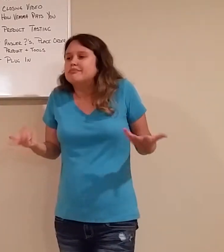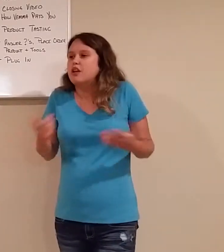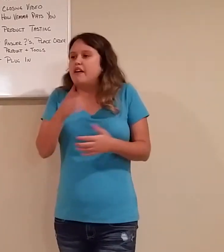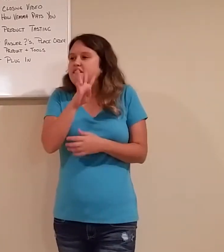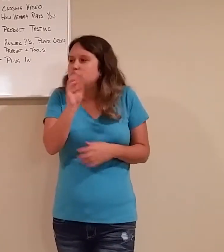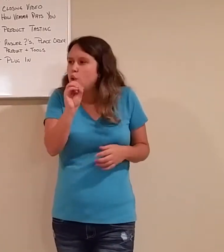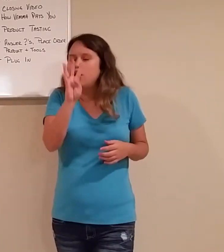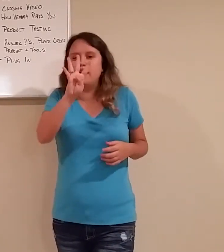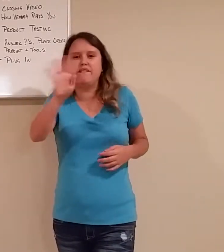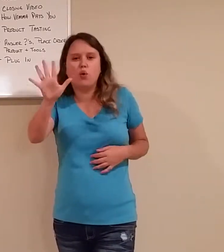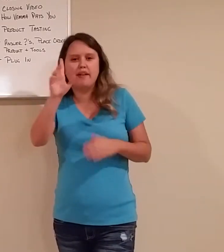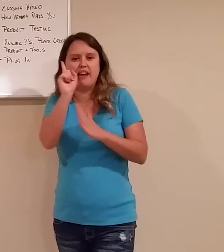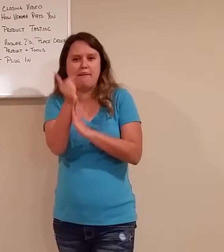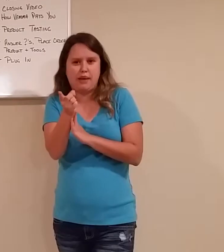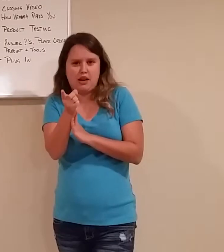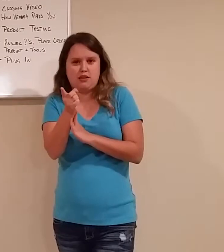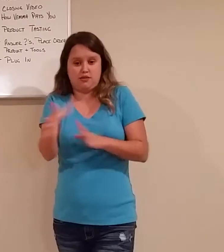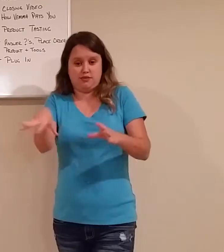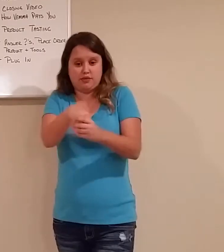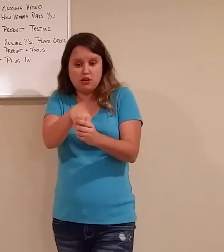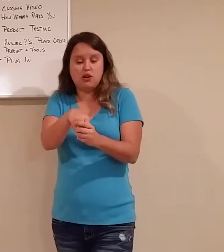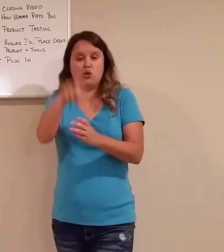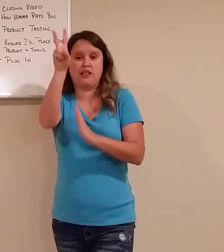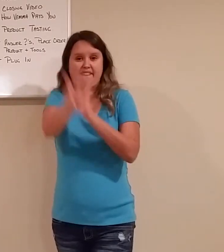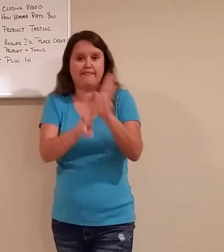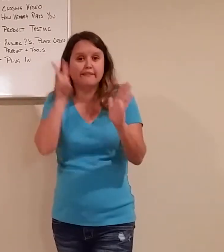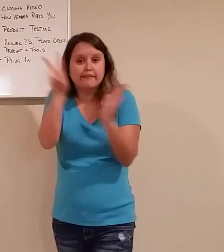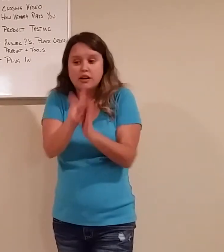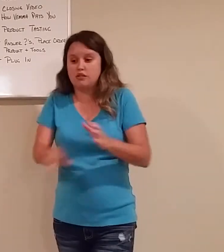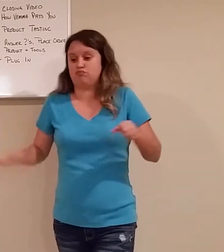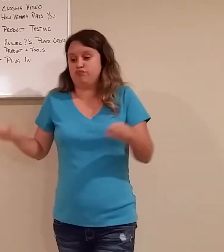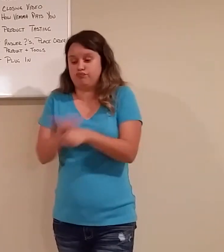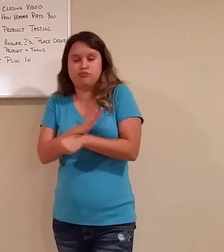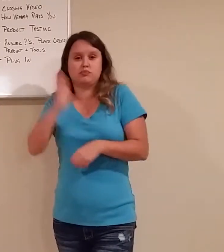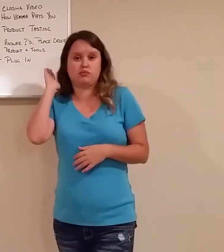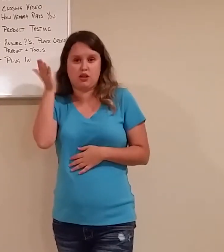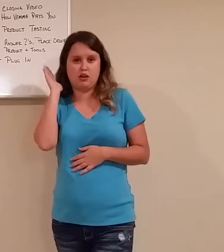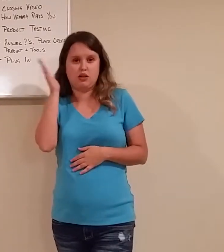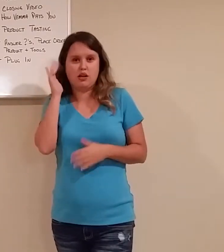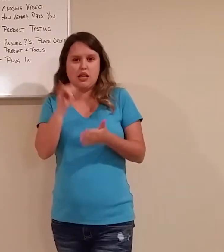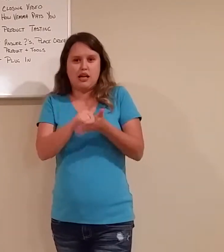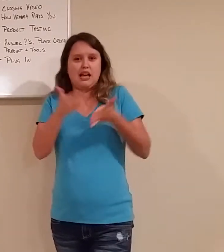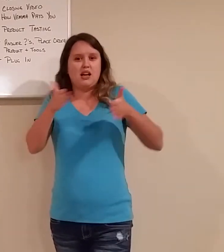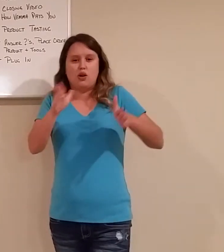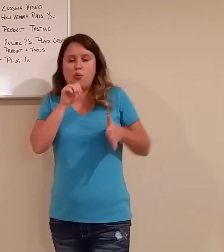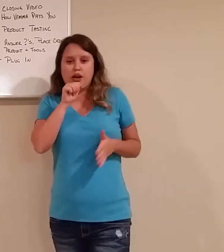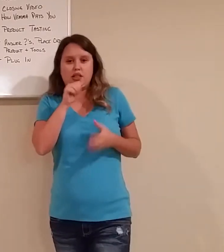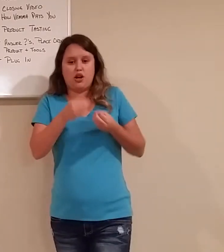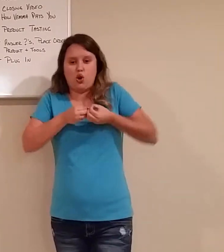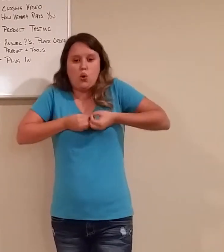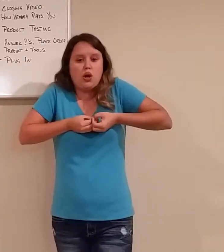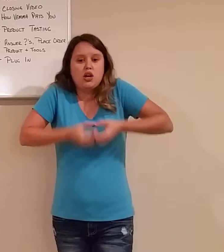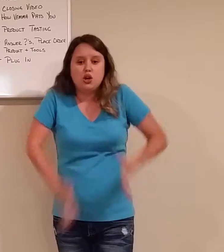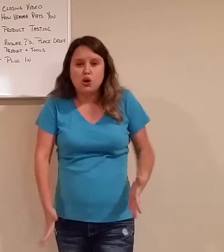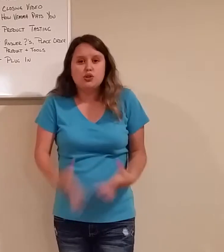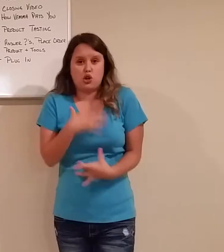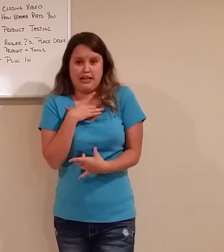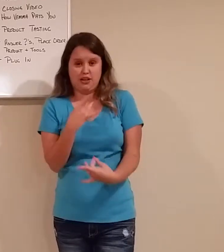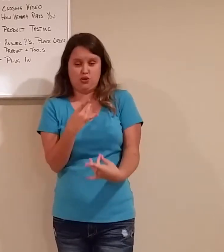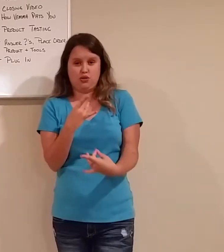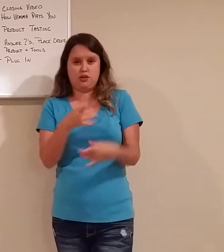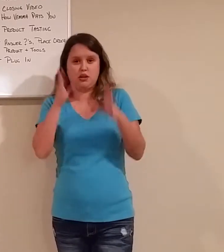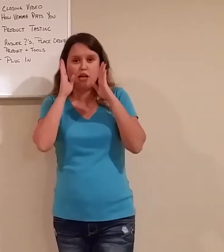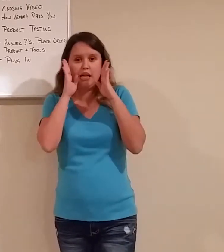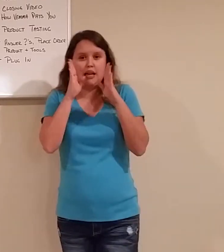to 45 minutes. That includes the videos and the whole presentation. That way they don't lose their interest and they're